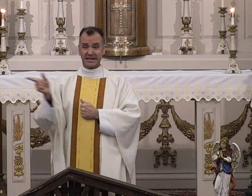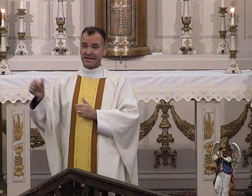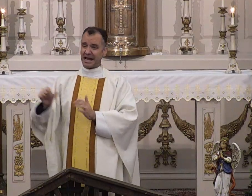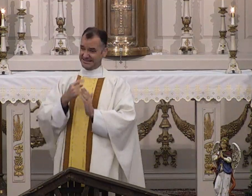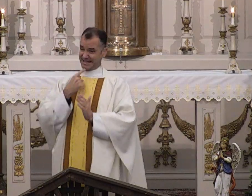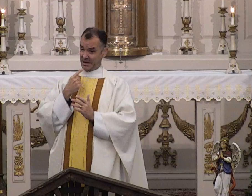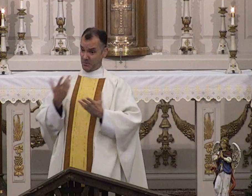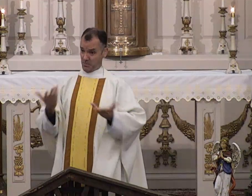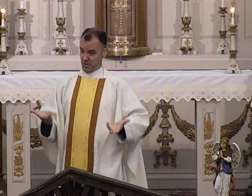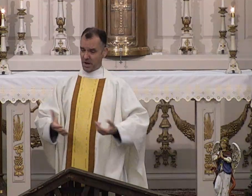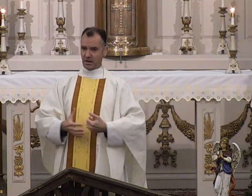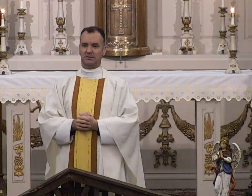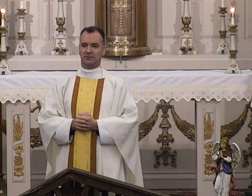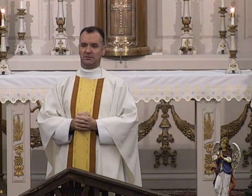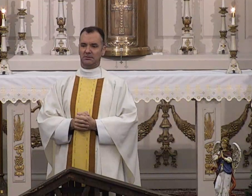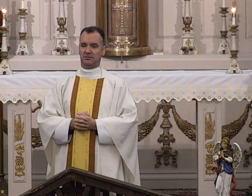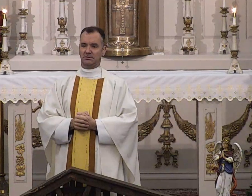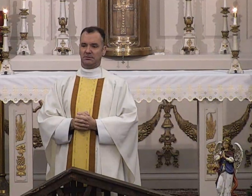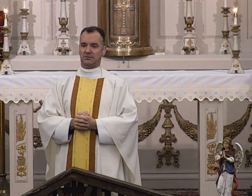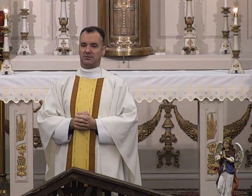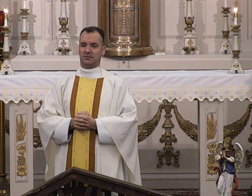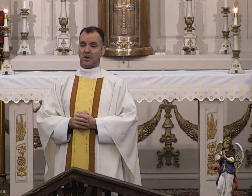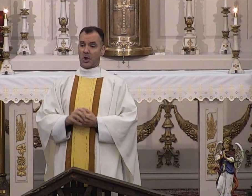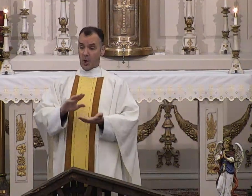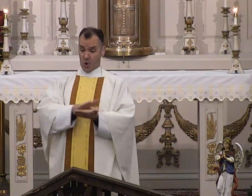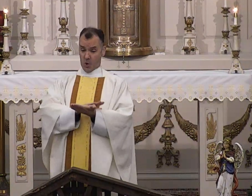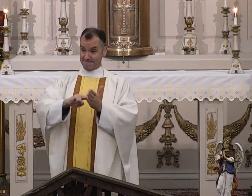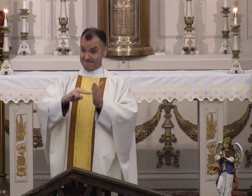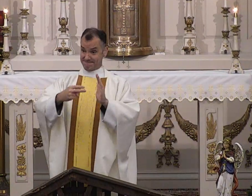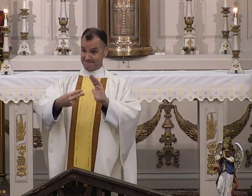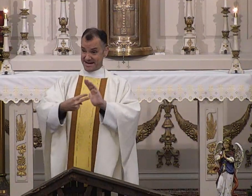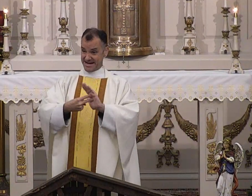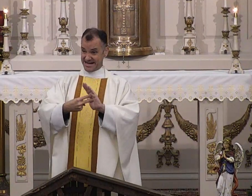of holiness, saying,